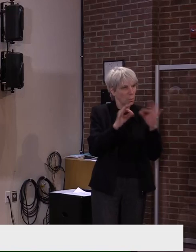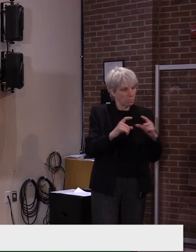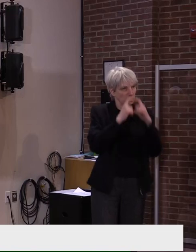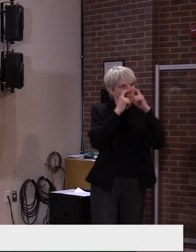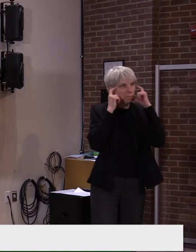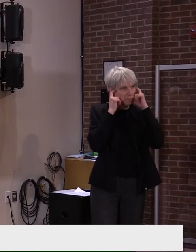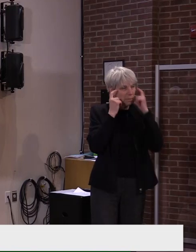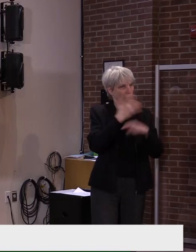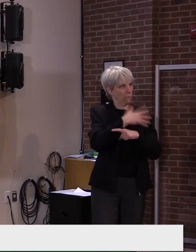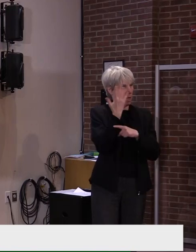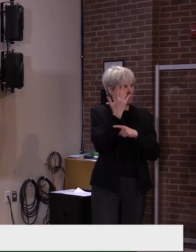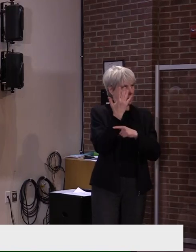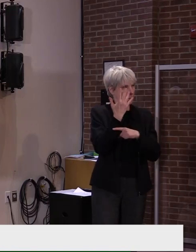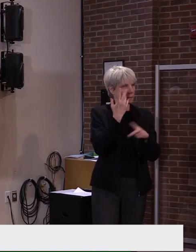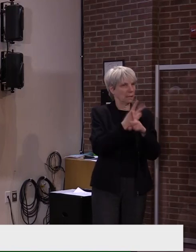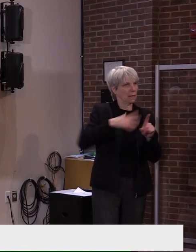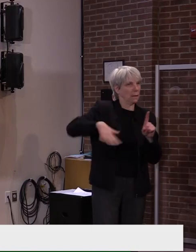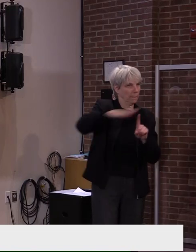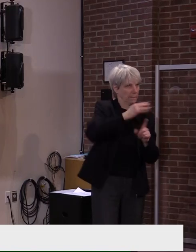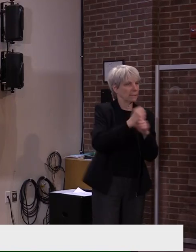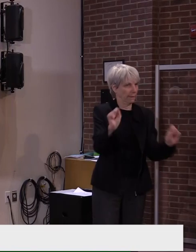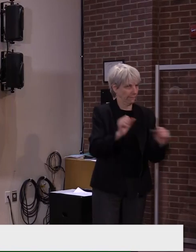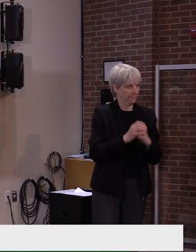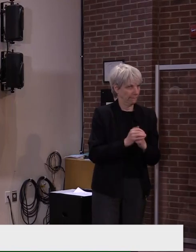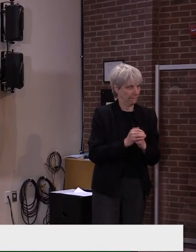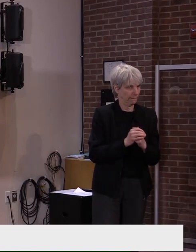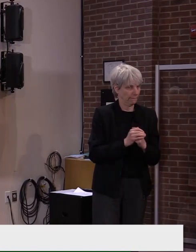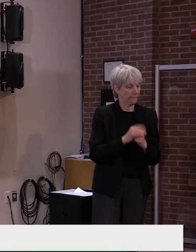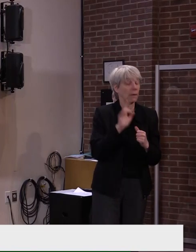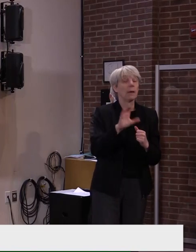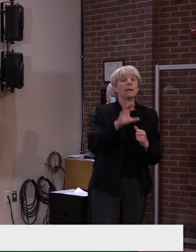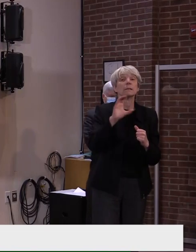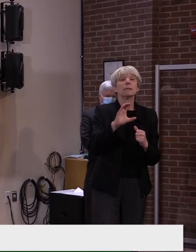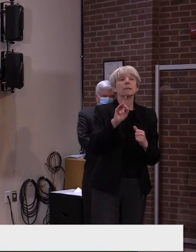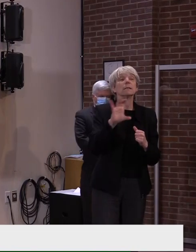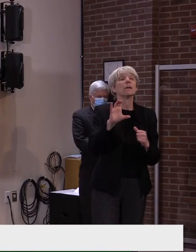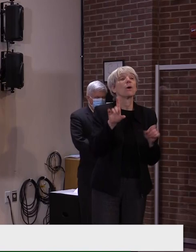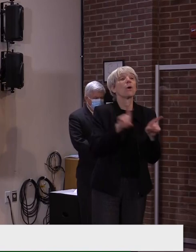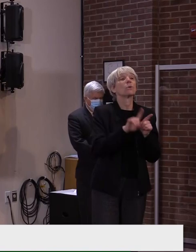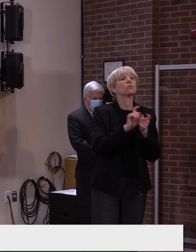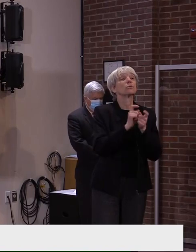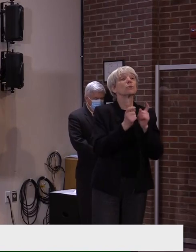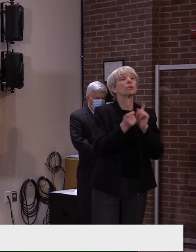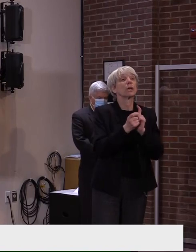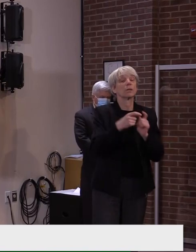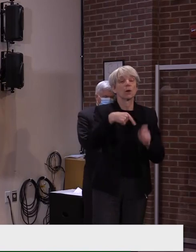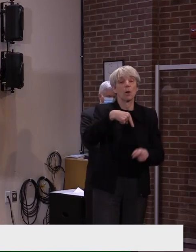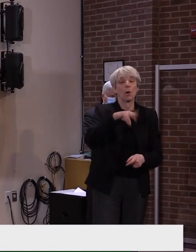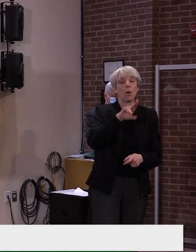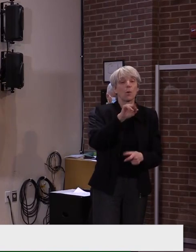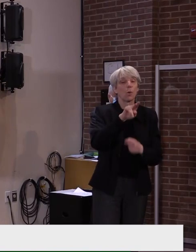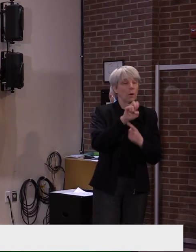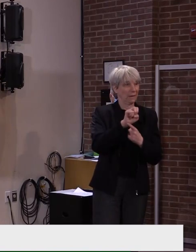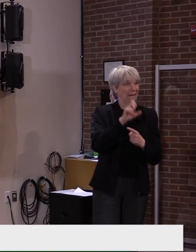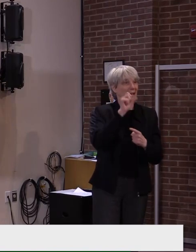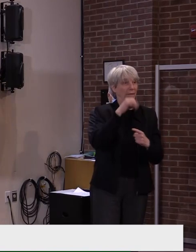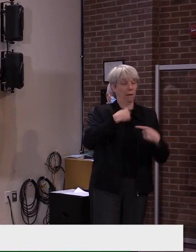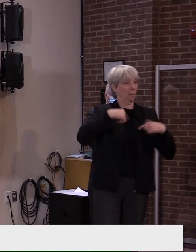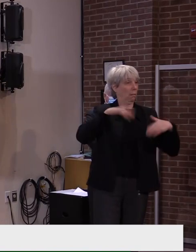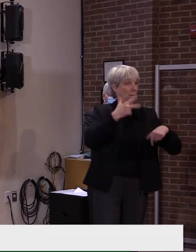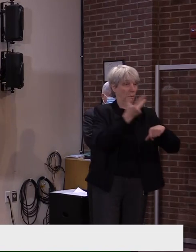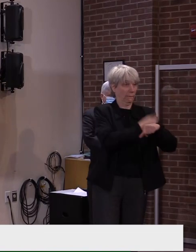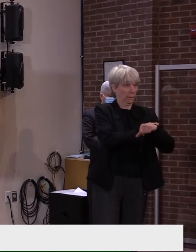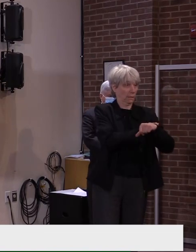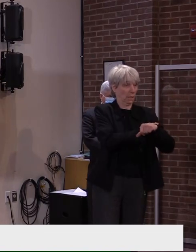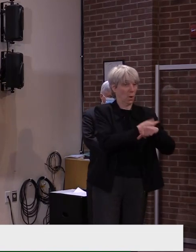addition, CDC revised its recommended quarantine period for people who are unvaccinated or those who are